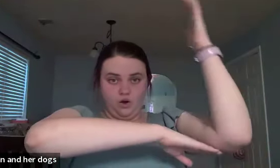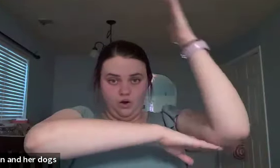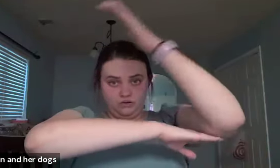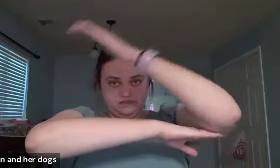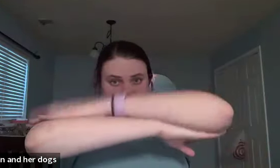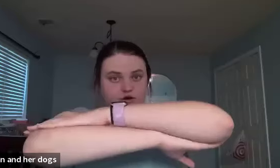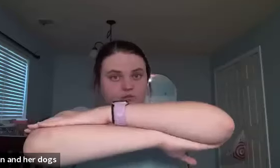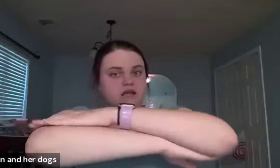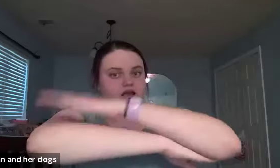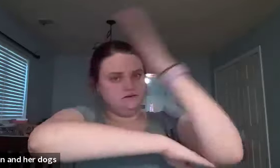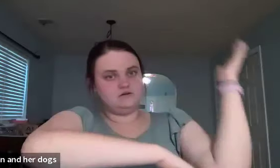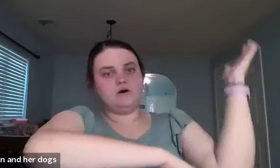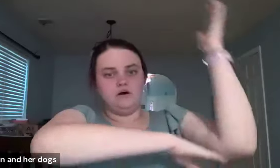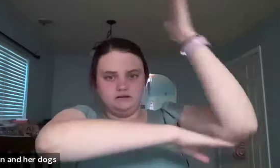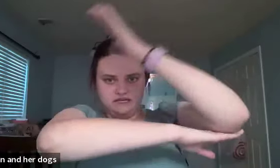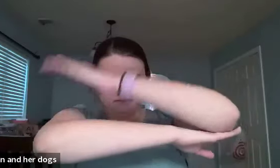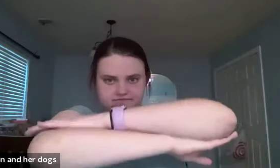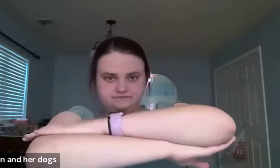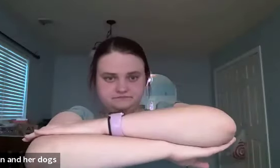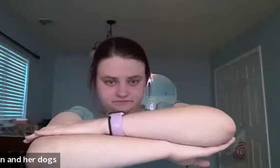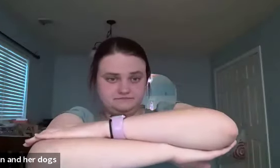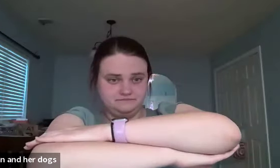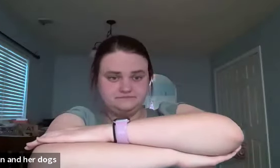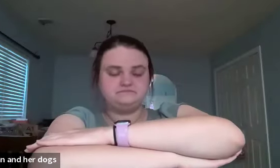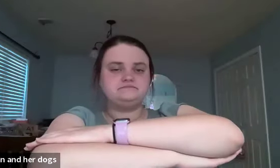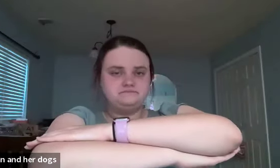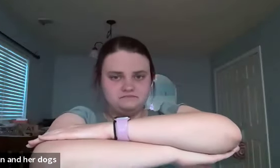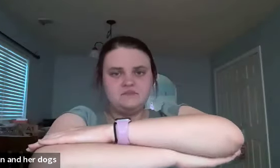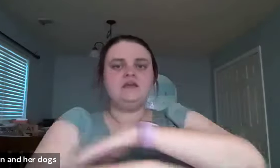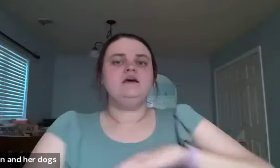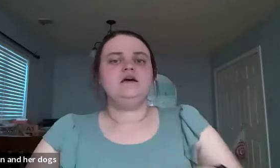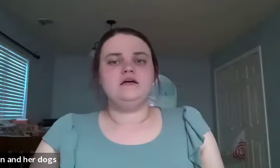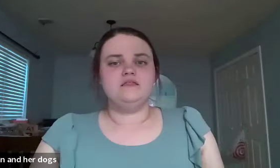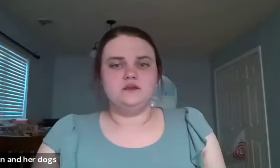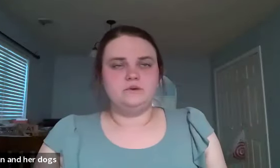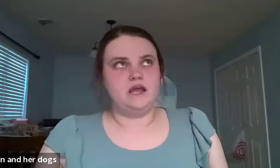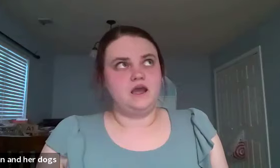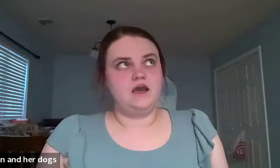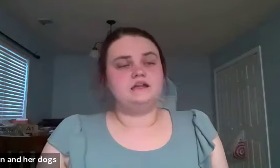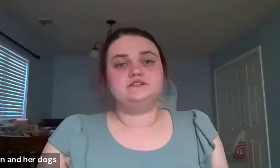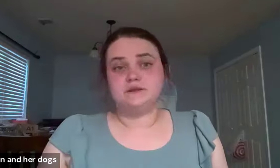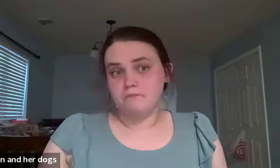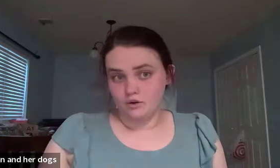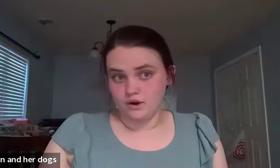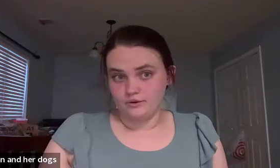all day. So open hand, all day. Then we had